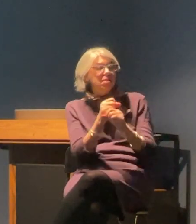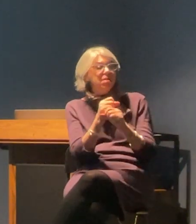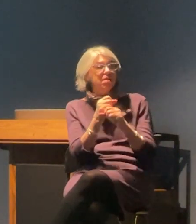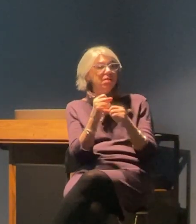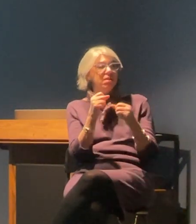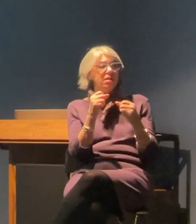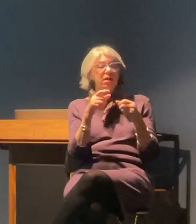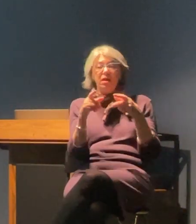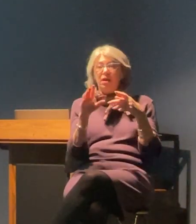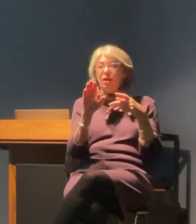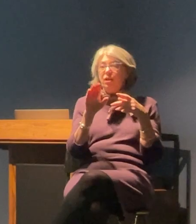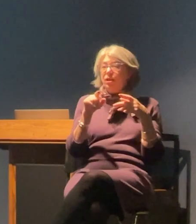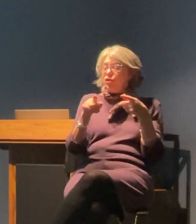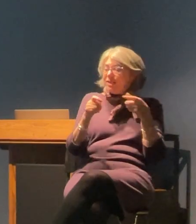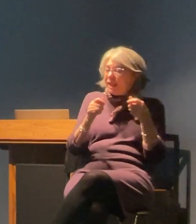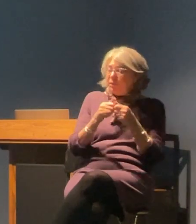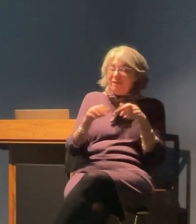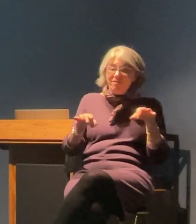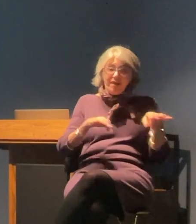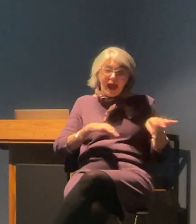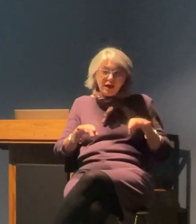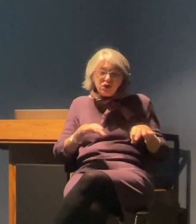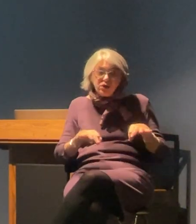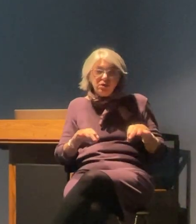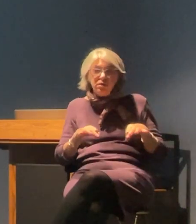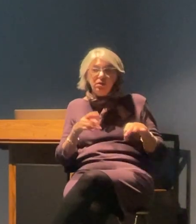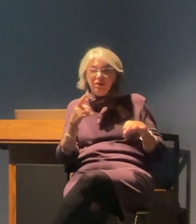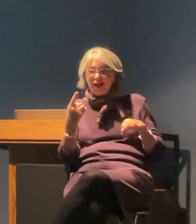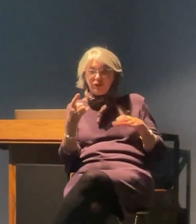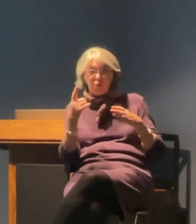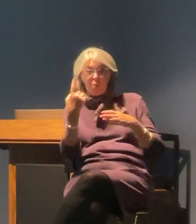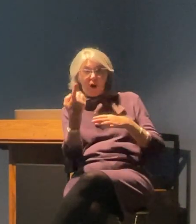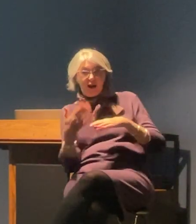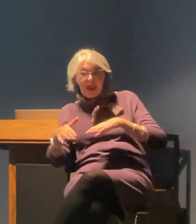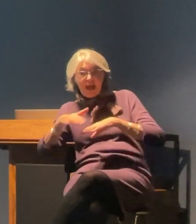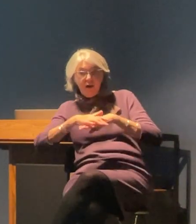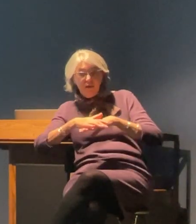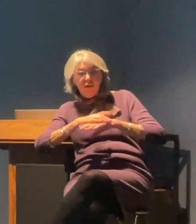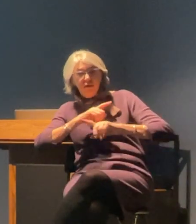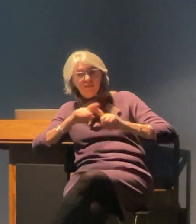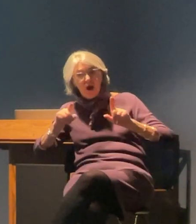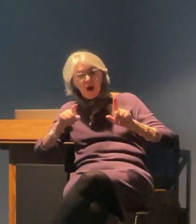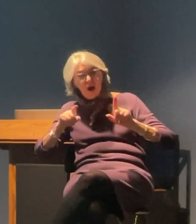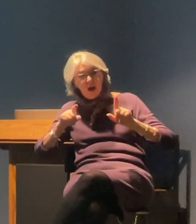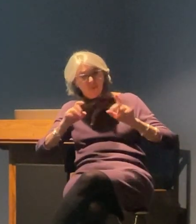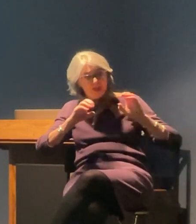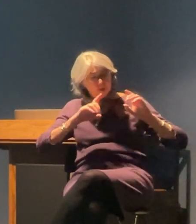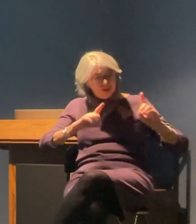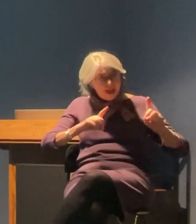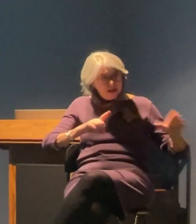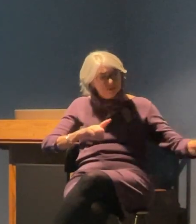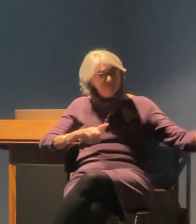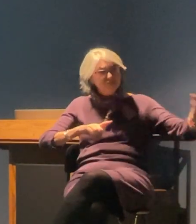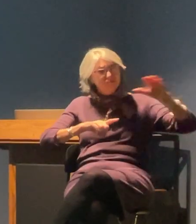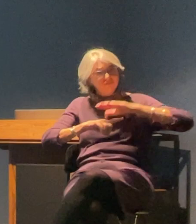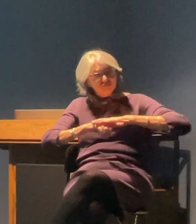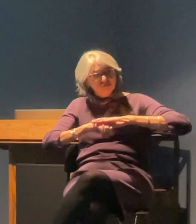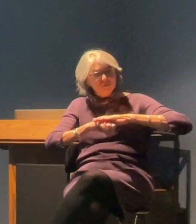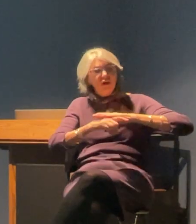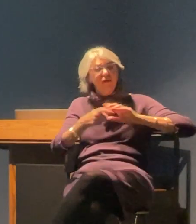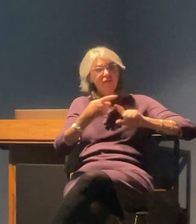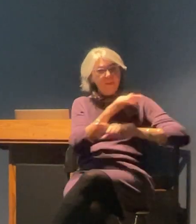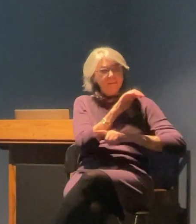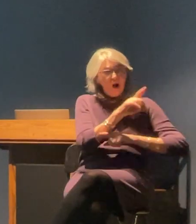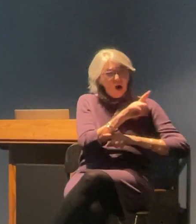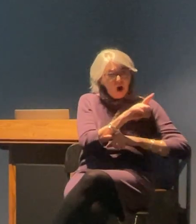You're dealing with fashion, as you said, is one layer, but yet the education that you had at Bard